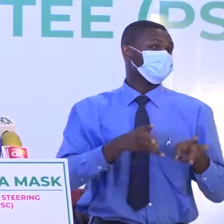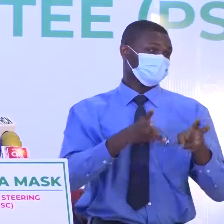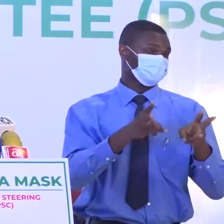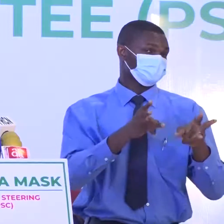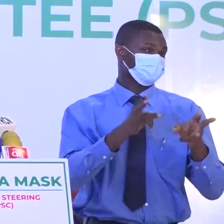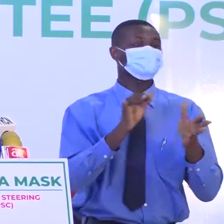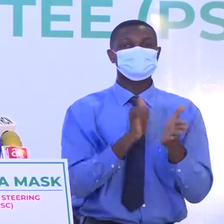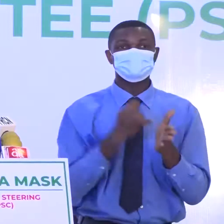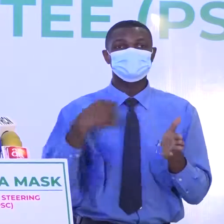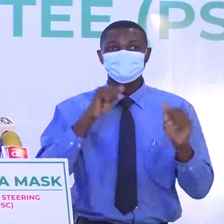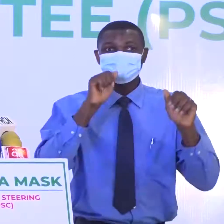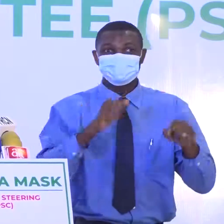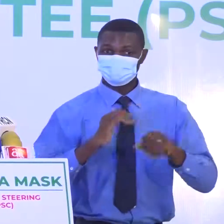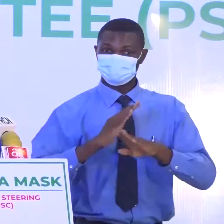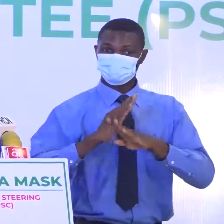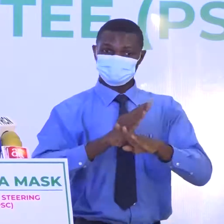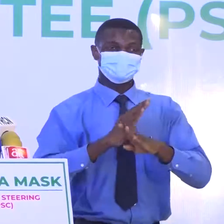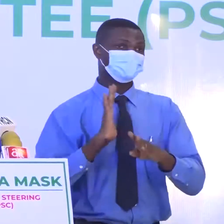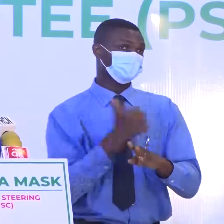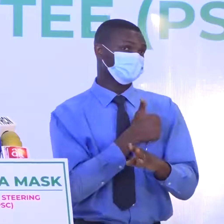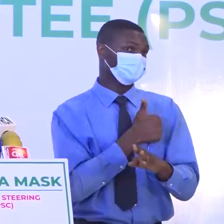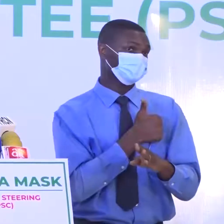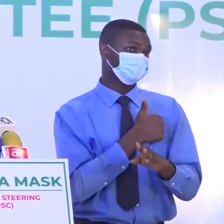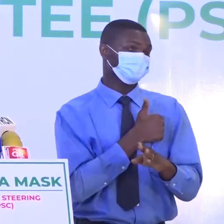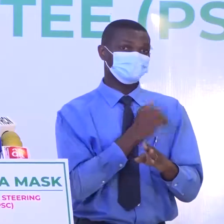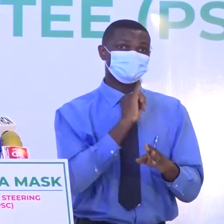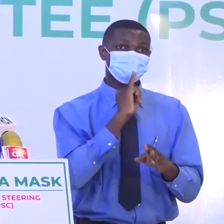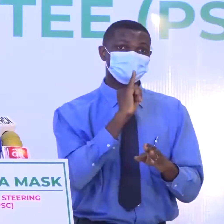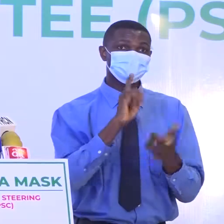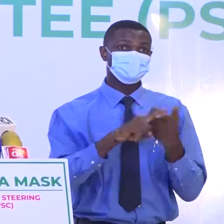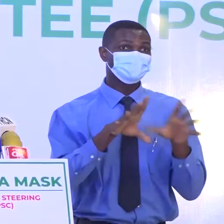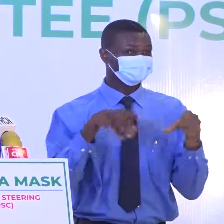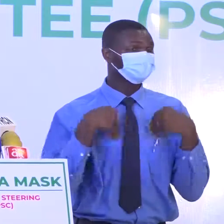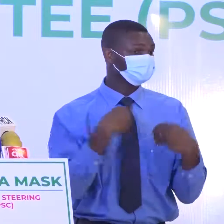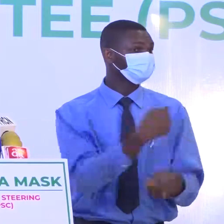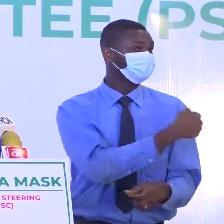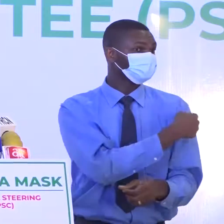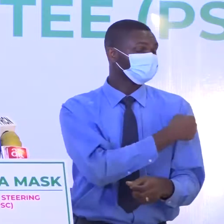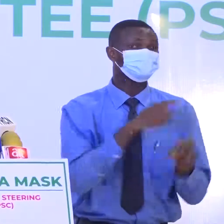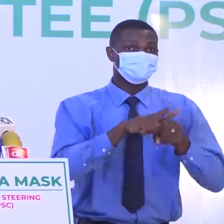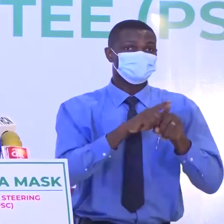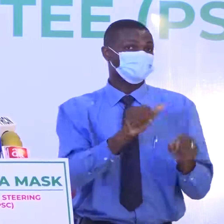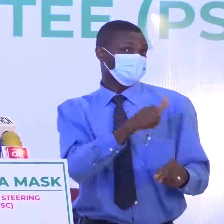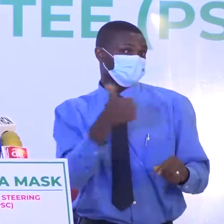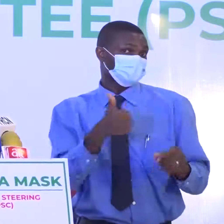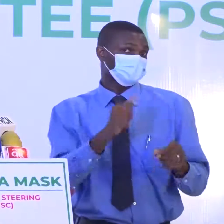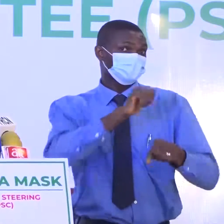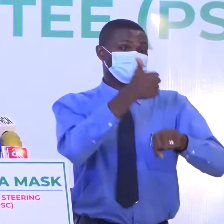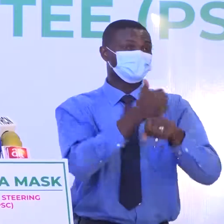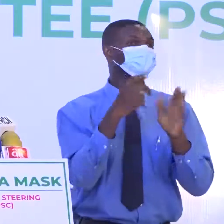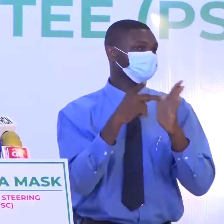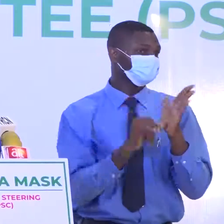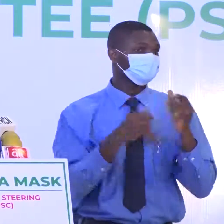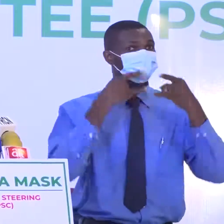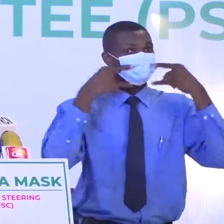The Minister of Health, Dr. Osagie Ehanire, says partial or full vaccination against the dreaded COVID-19 is no reason